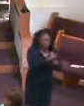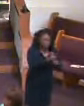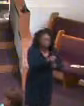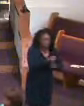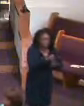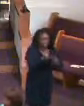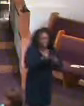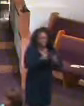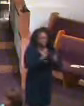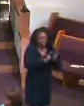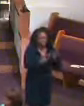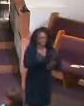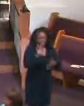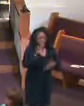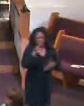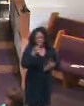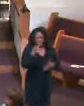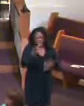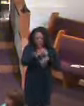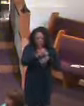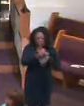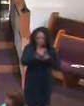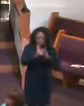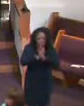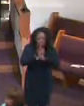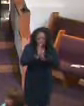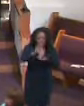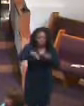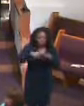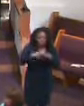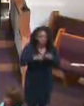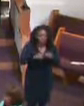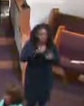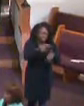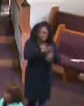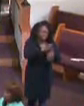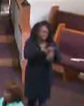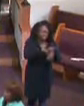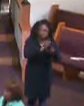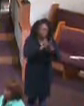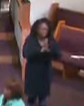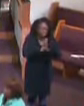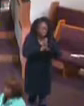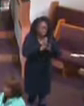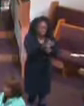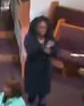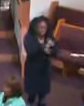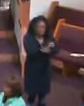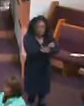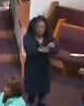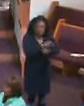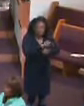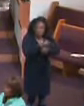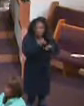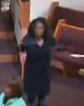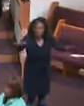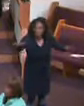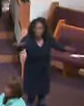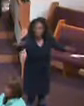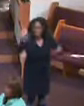praying. And whenever there's a church praying, there's power being released.